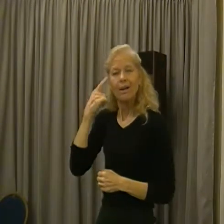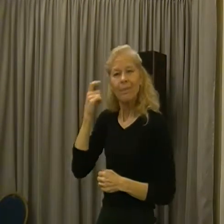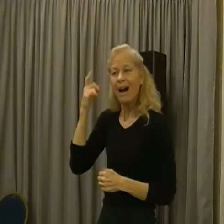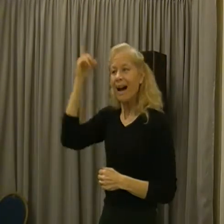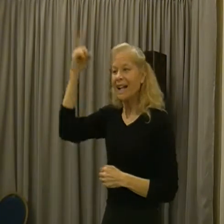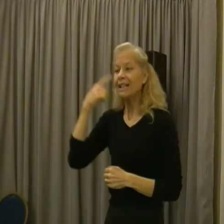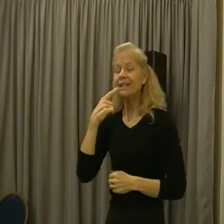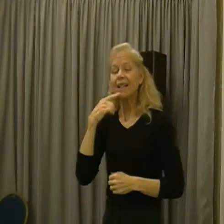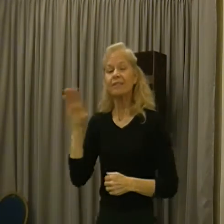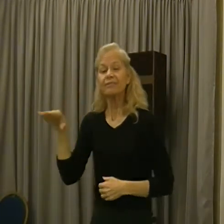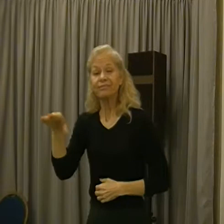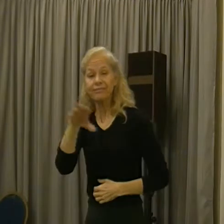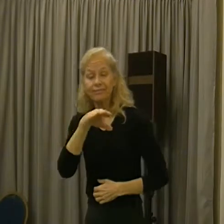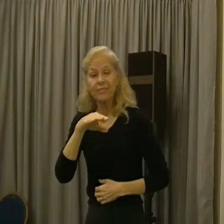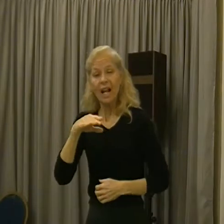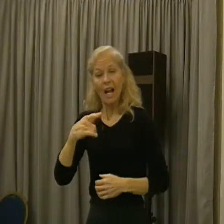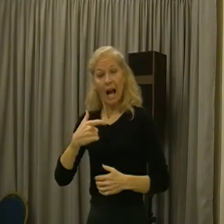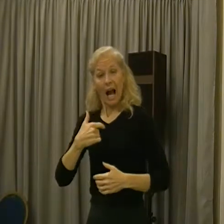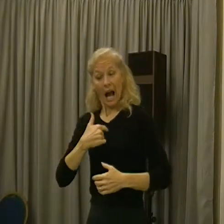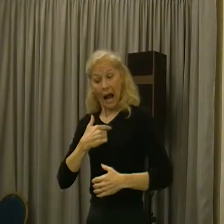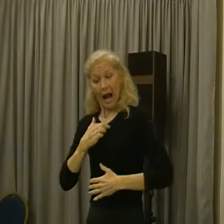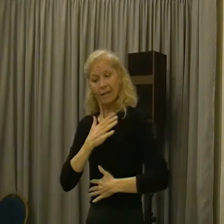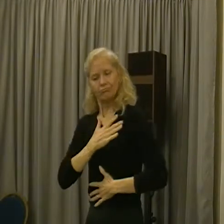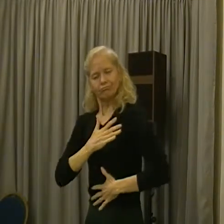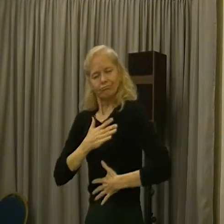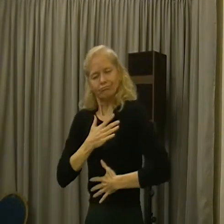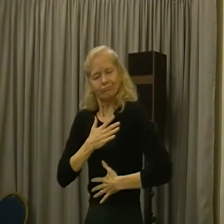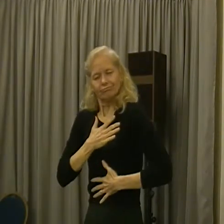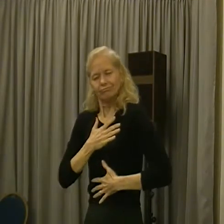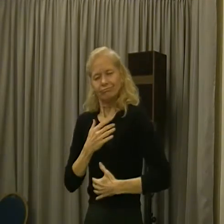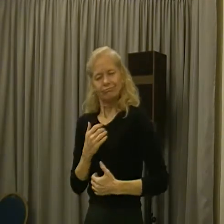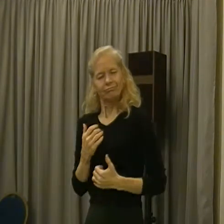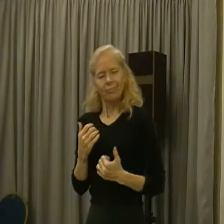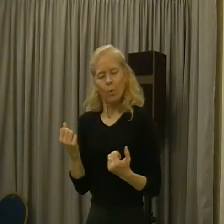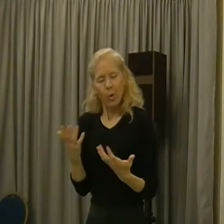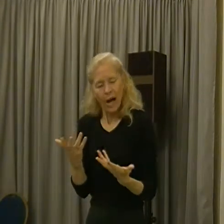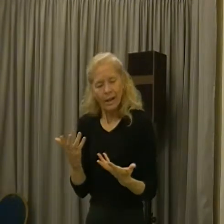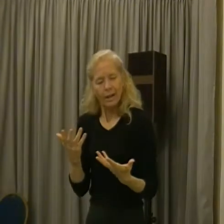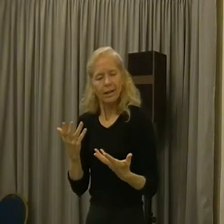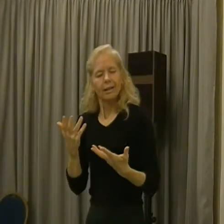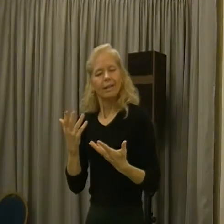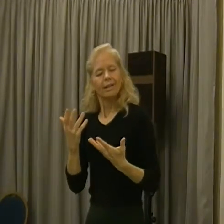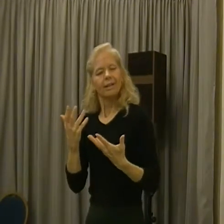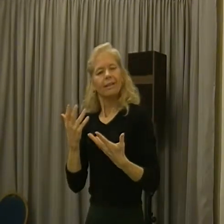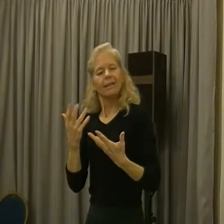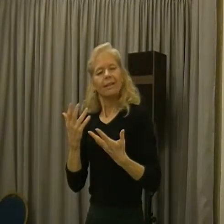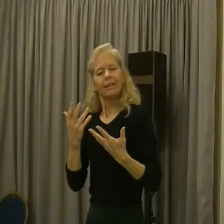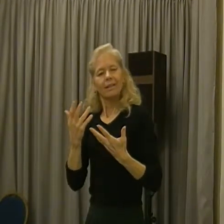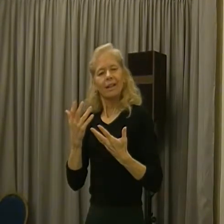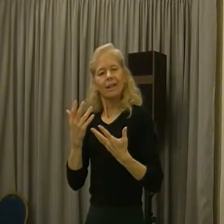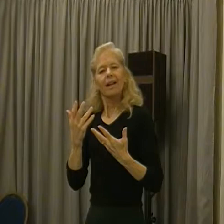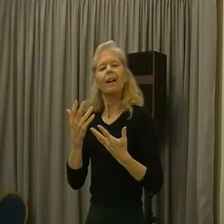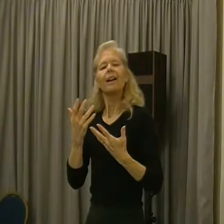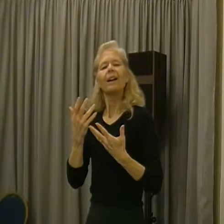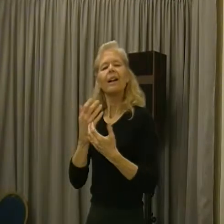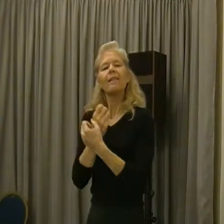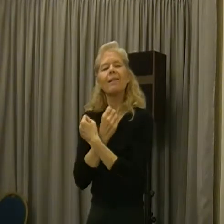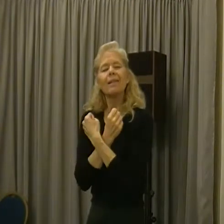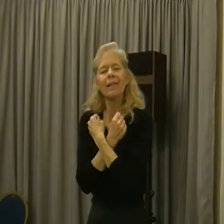in? He says, I'm the Lord, in 9:24, I'm the Lord which exerciseth what? Loving